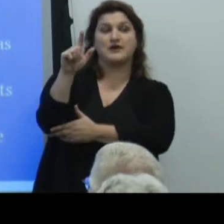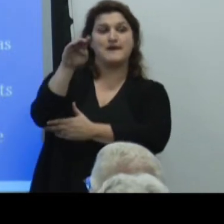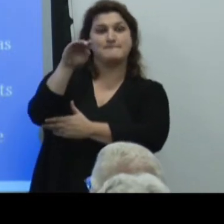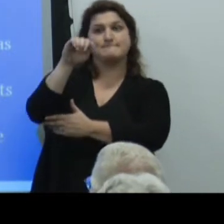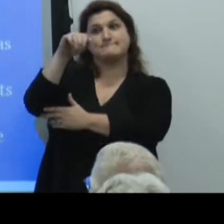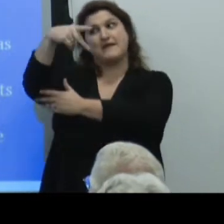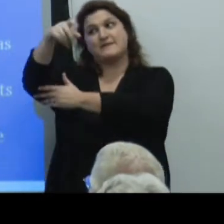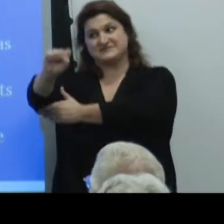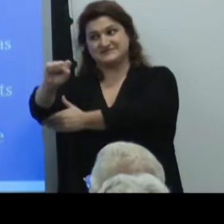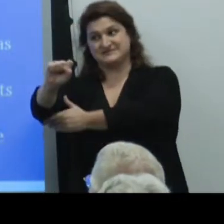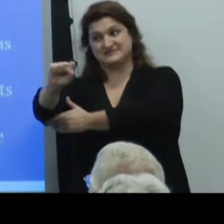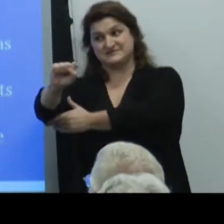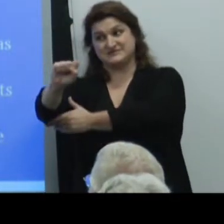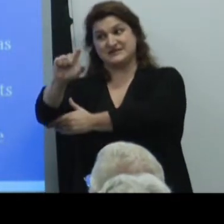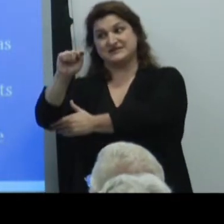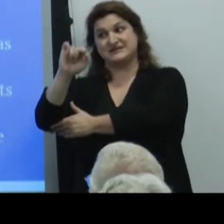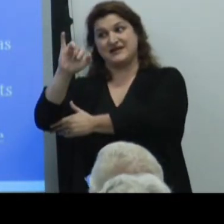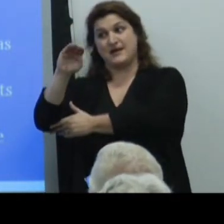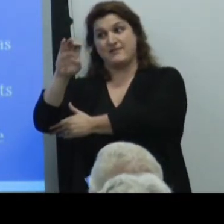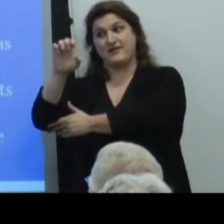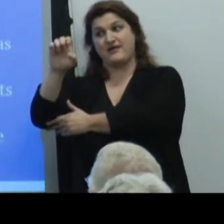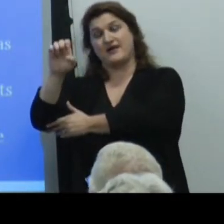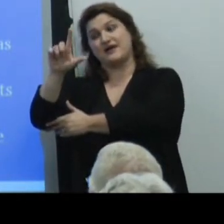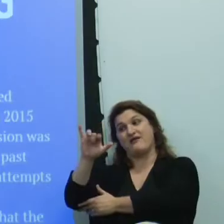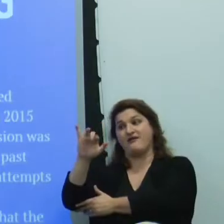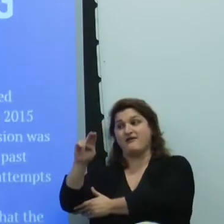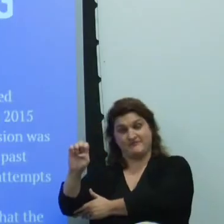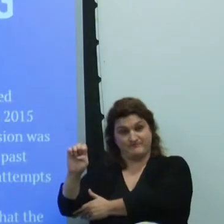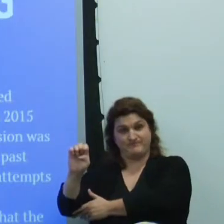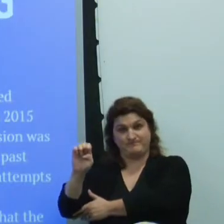bit.ly/2021 maps timeline.